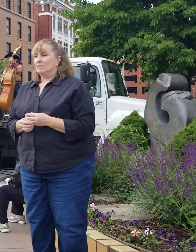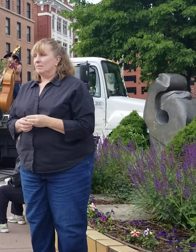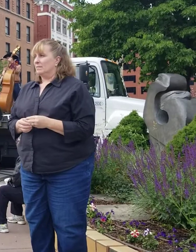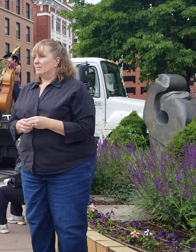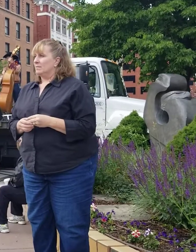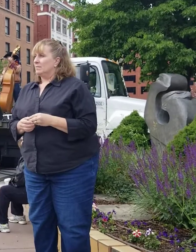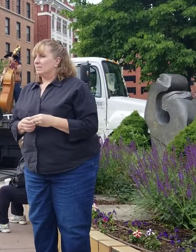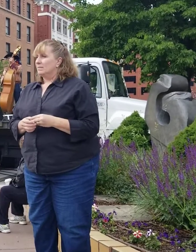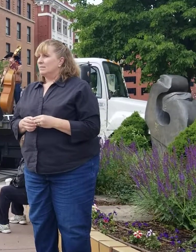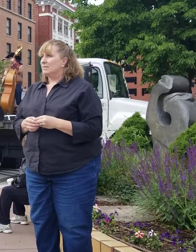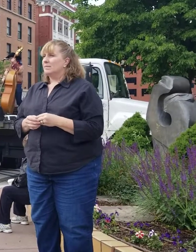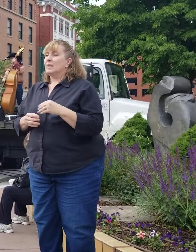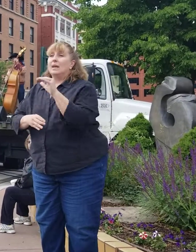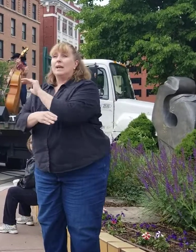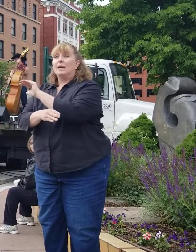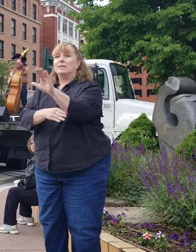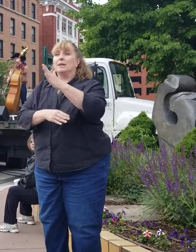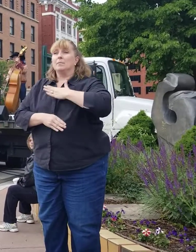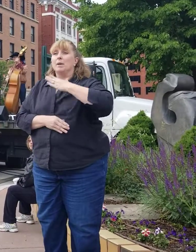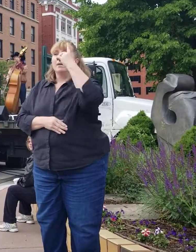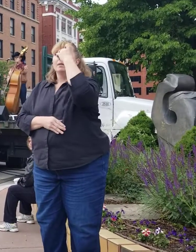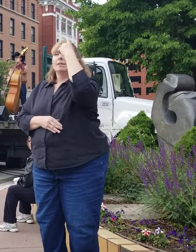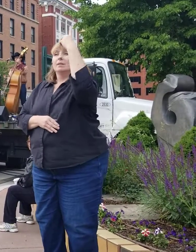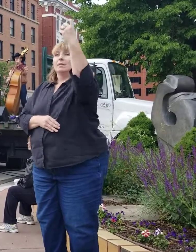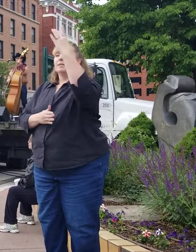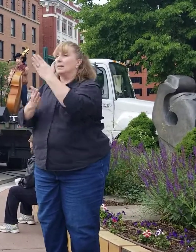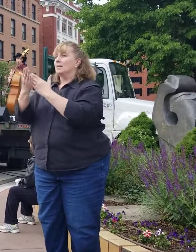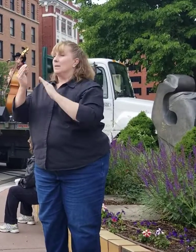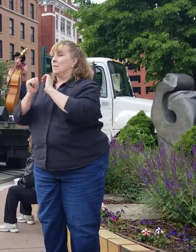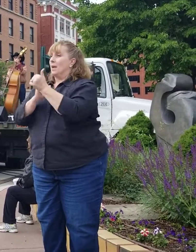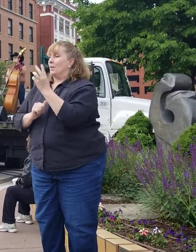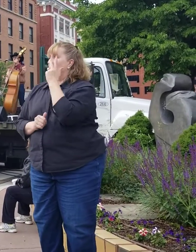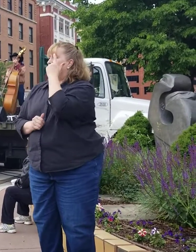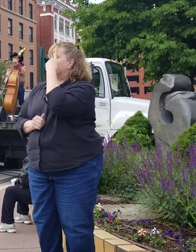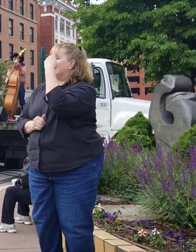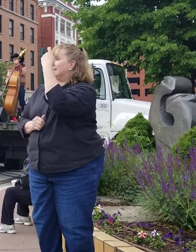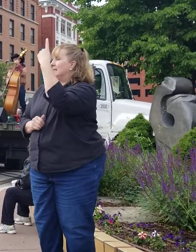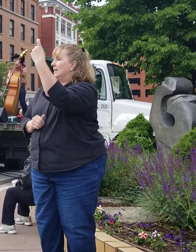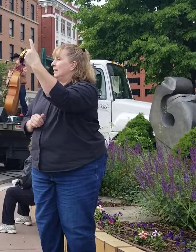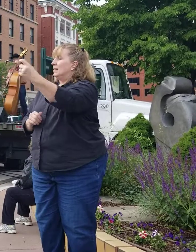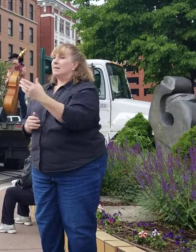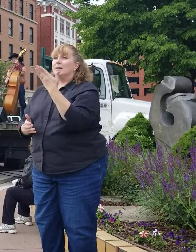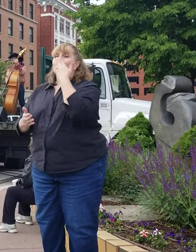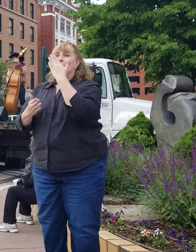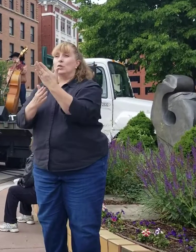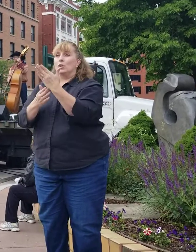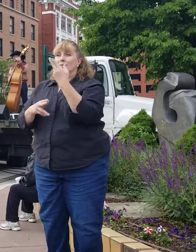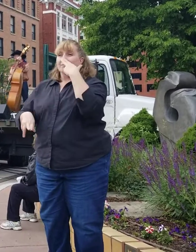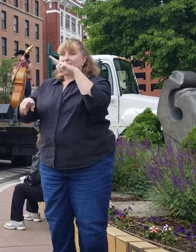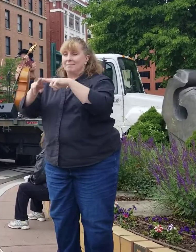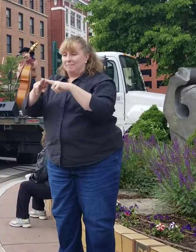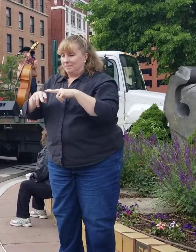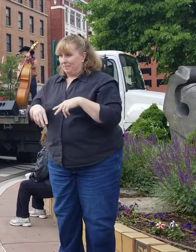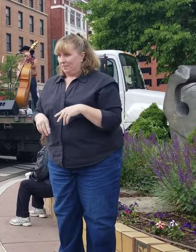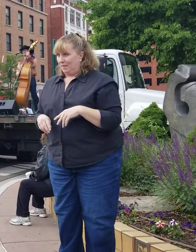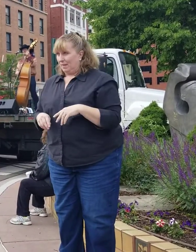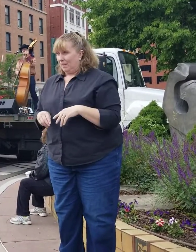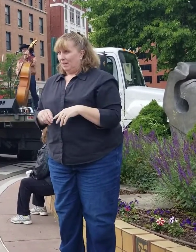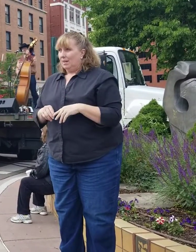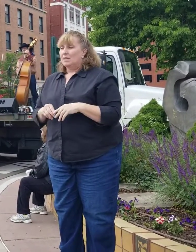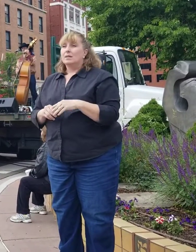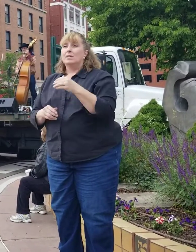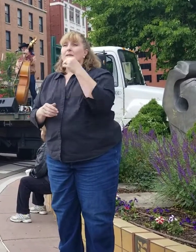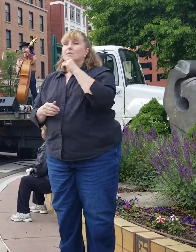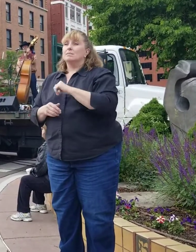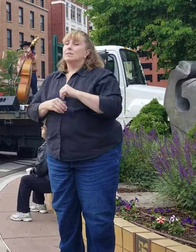It's not in my dream Somehow it seems That I'm back where I belong Just a